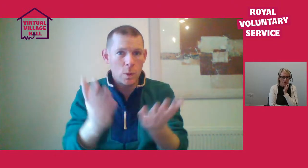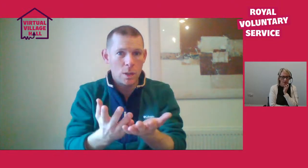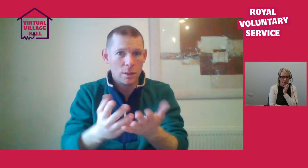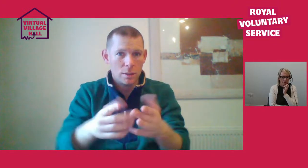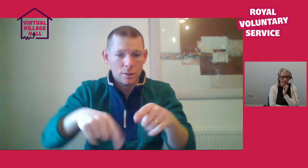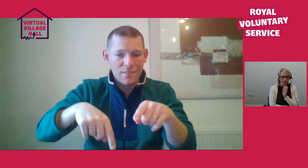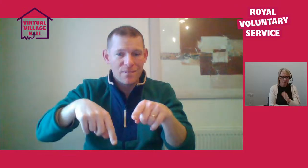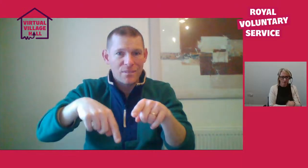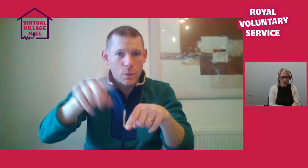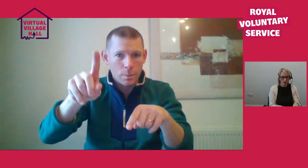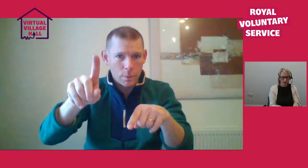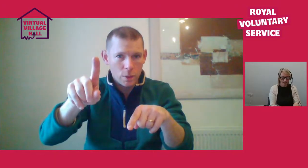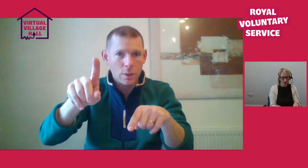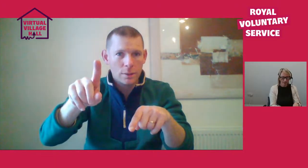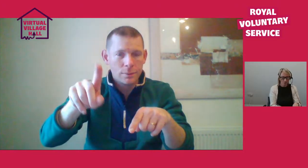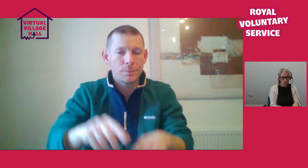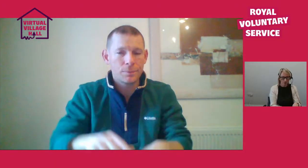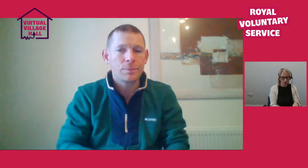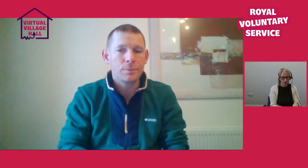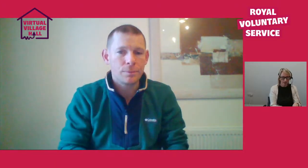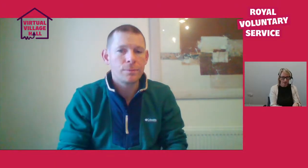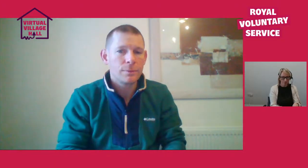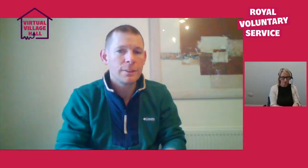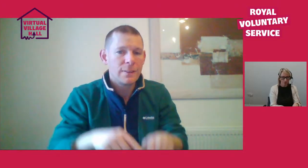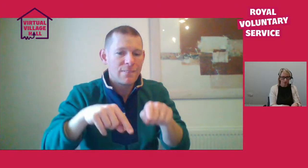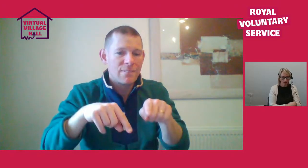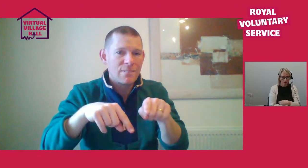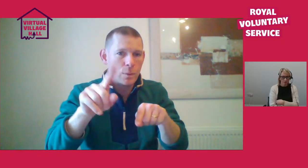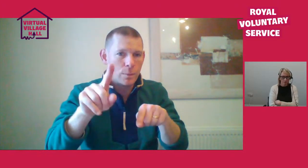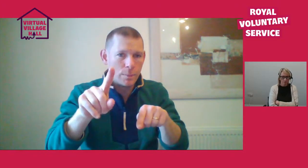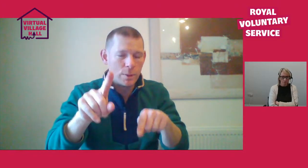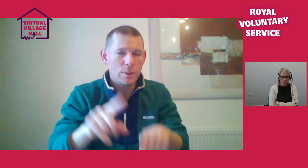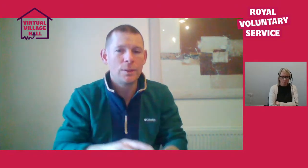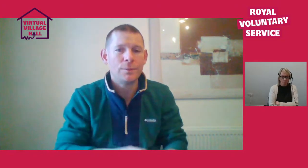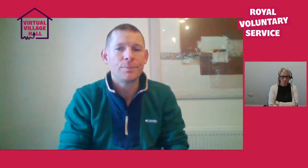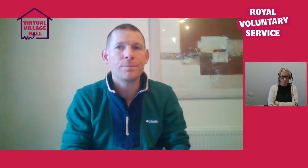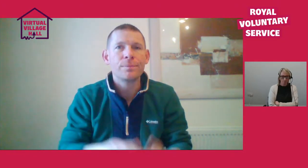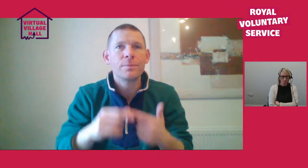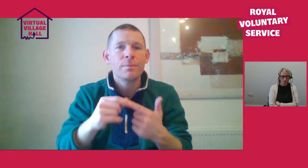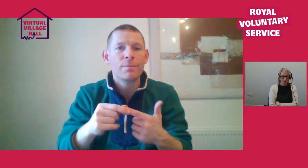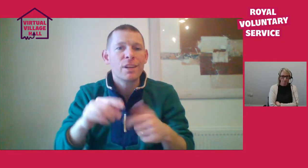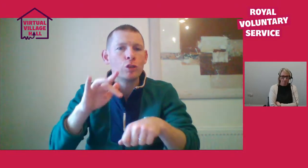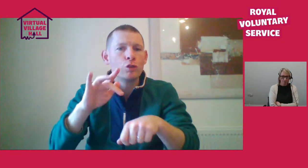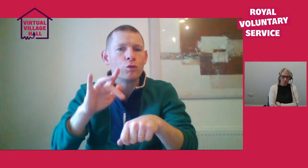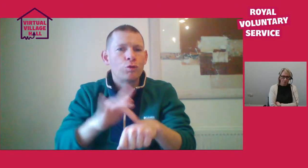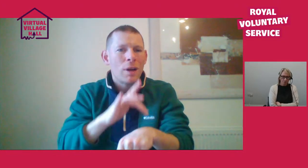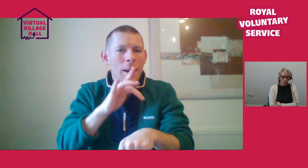It looks like the two legs and then one is kicking the ball.